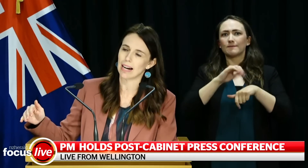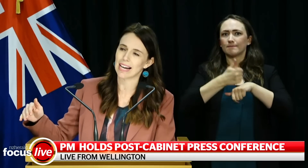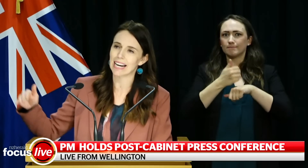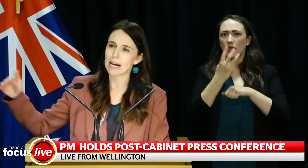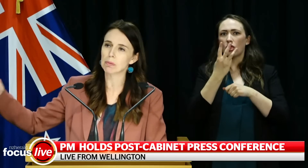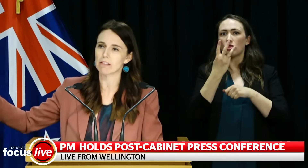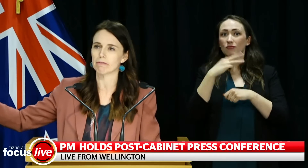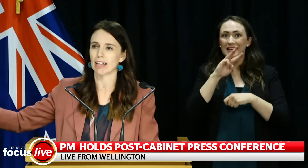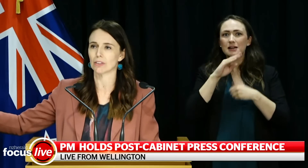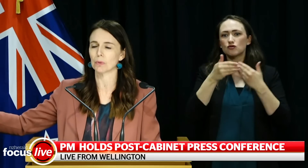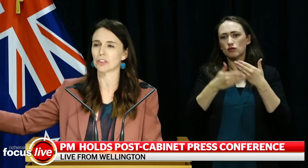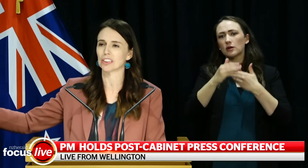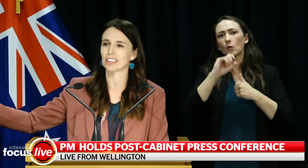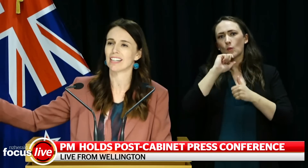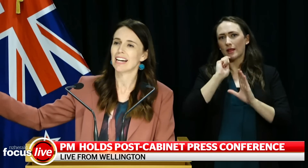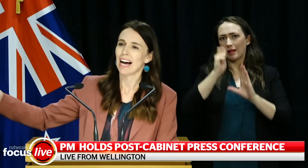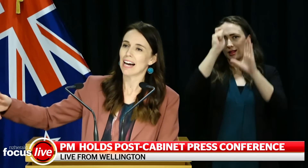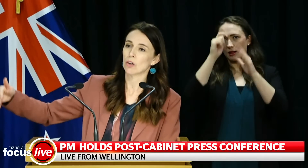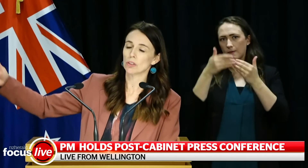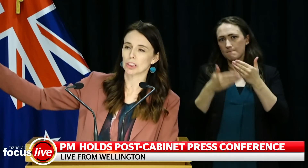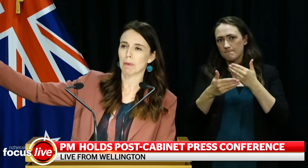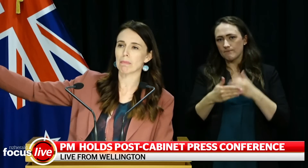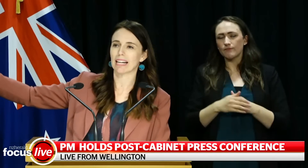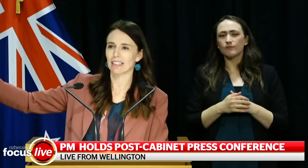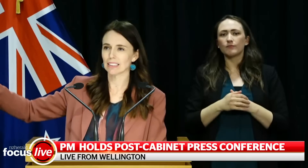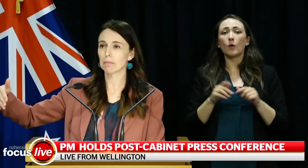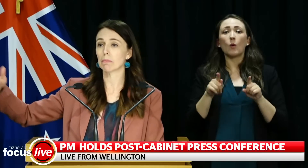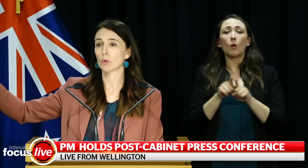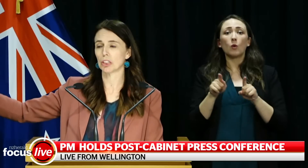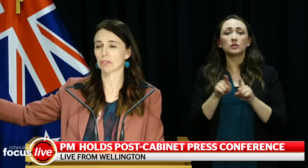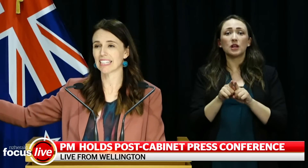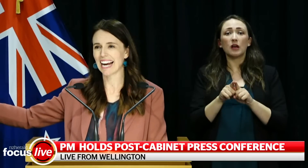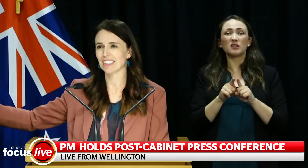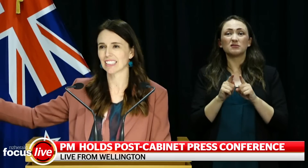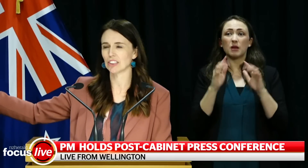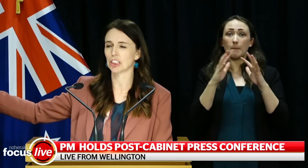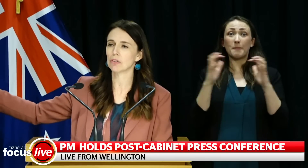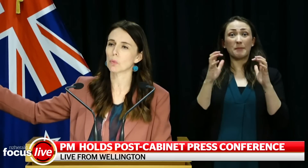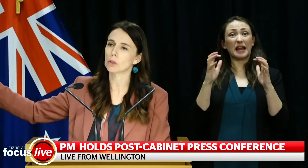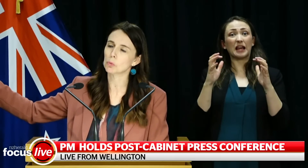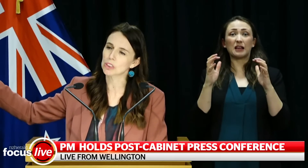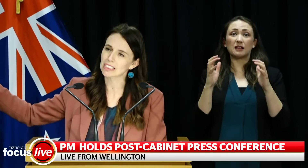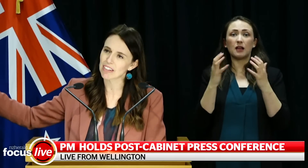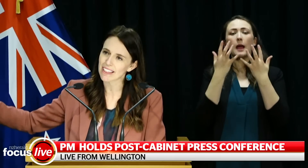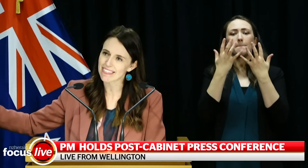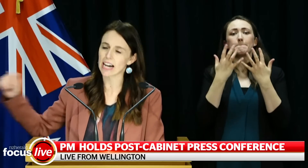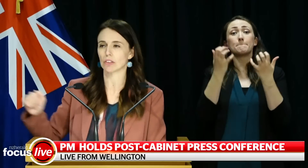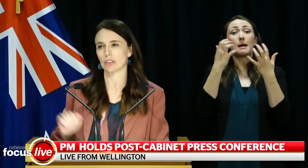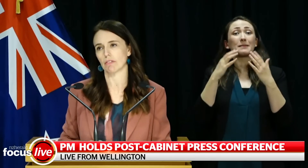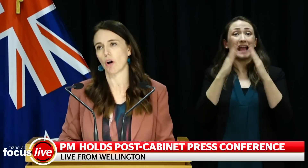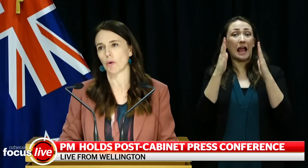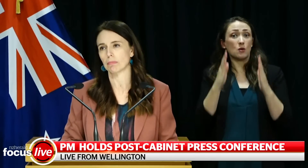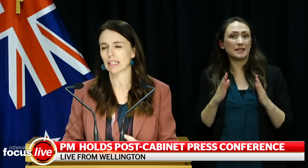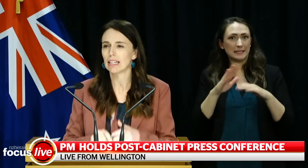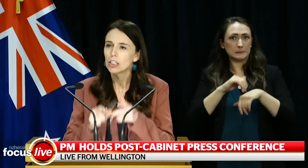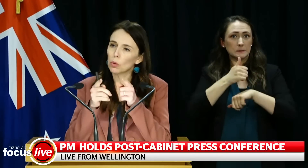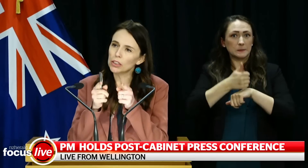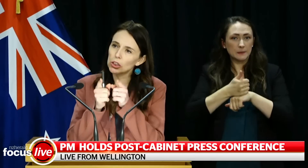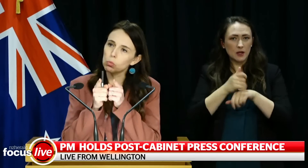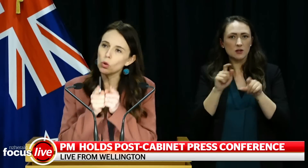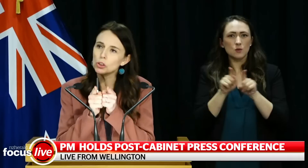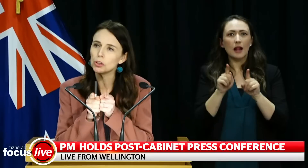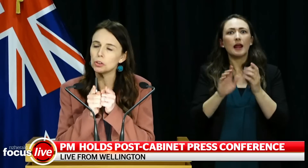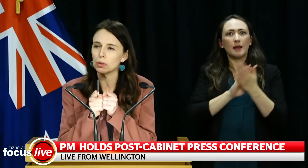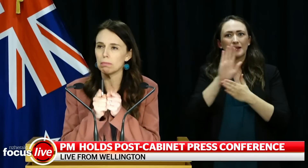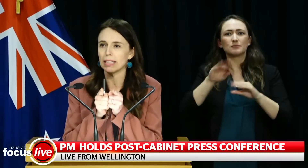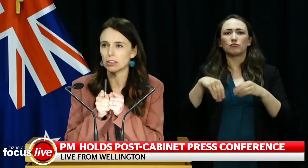Infrastructure Enabling Fund, which is not just public housing, but more generally housing in general, which will deliver thousands of homes. The question